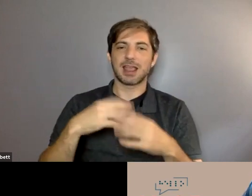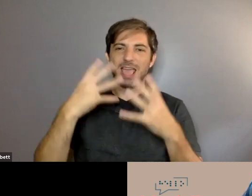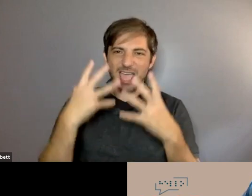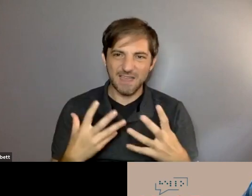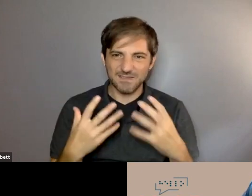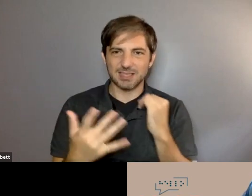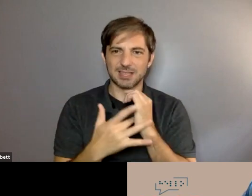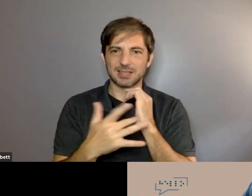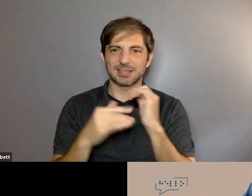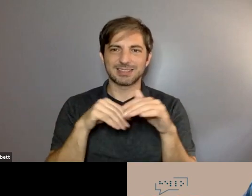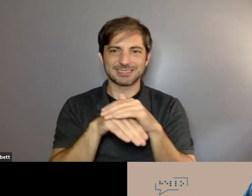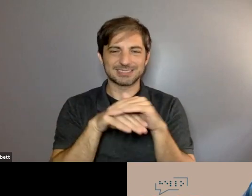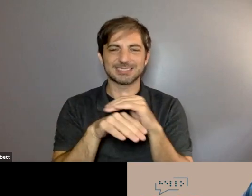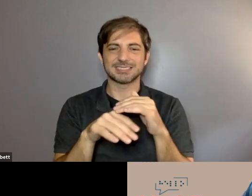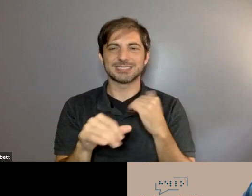effort